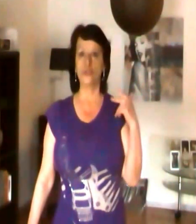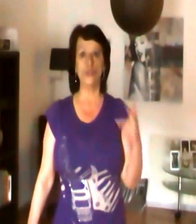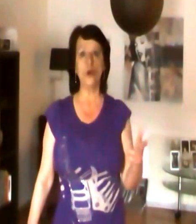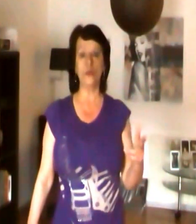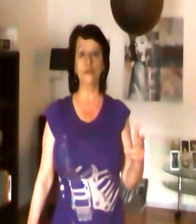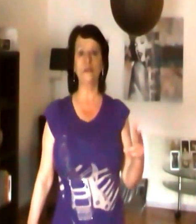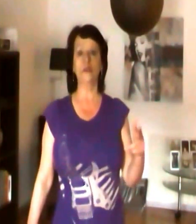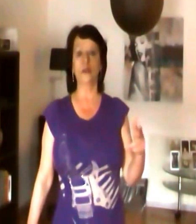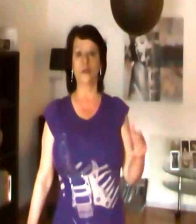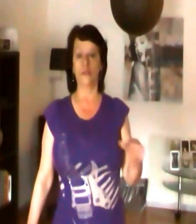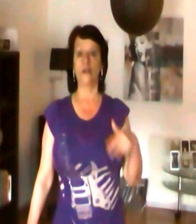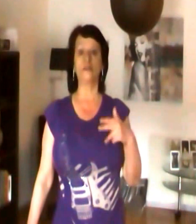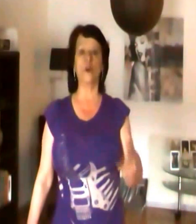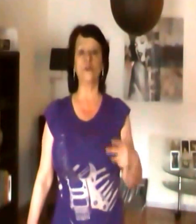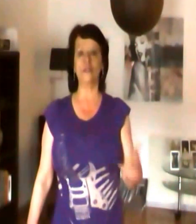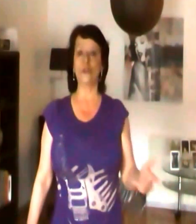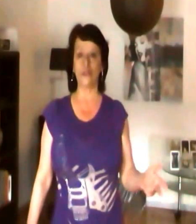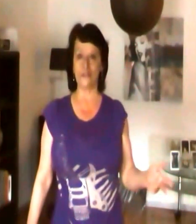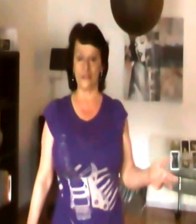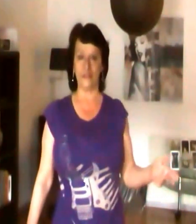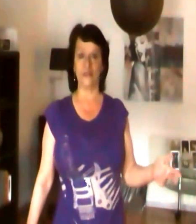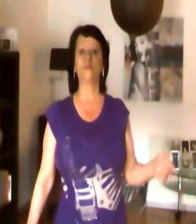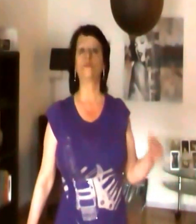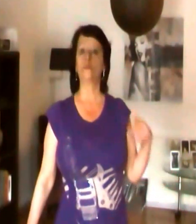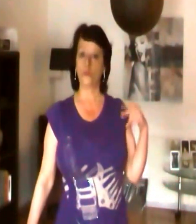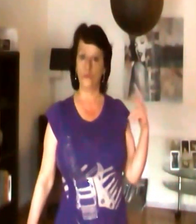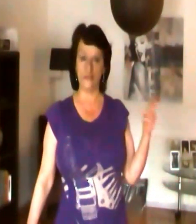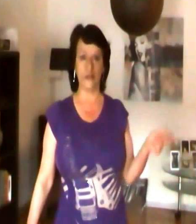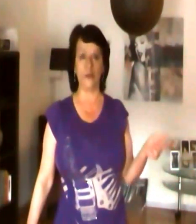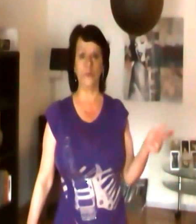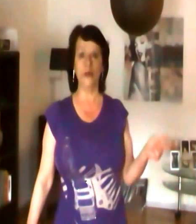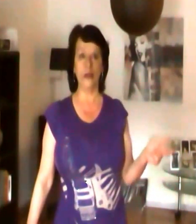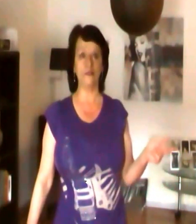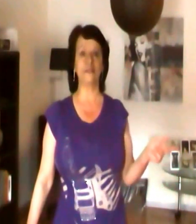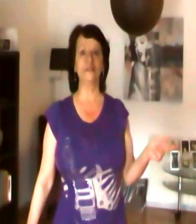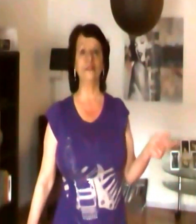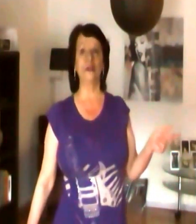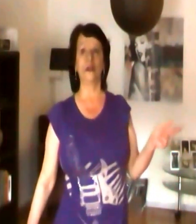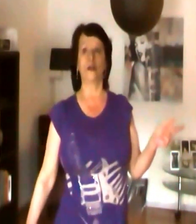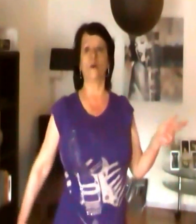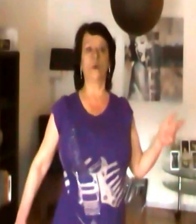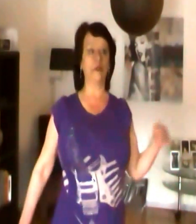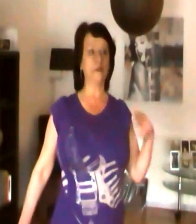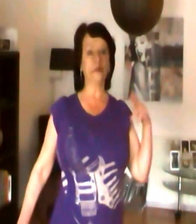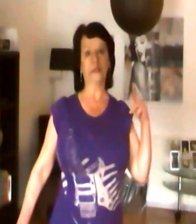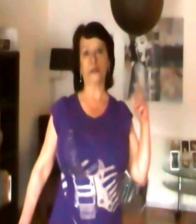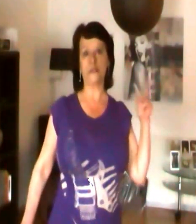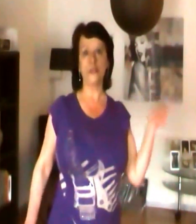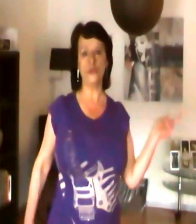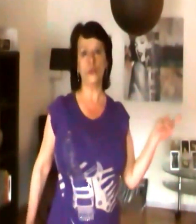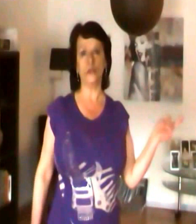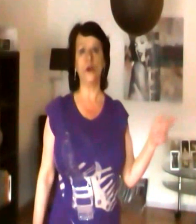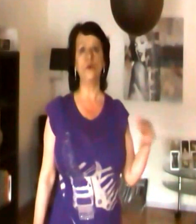of showing that God does not exist? Professor Kappel answered, well, a century ago,